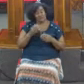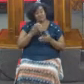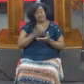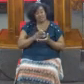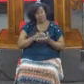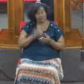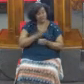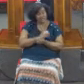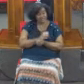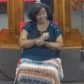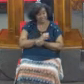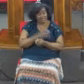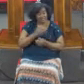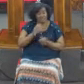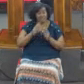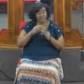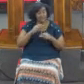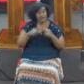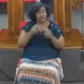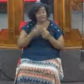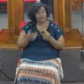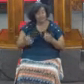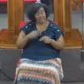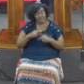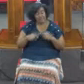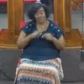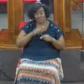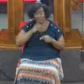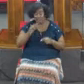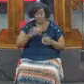work. And you talk about everything about except Jesus.